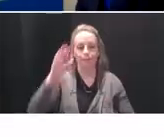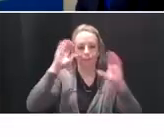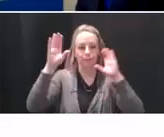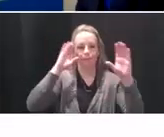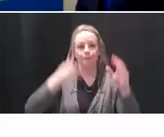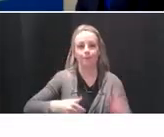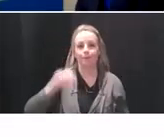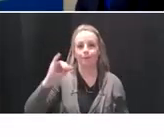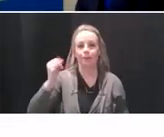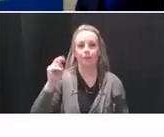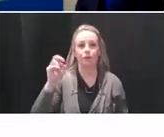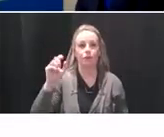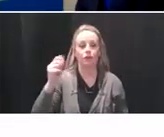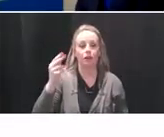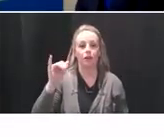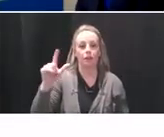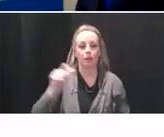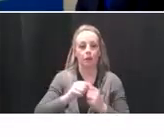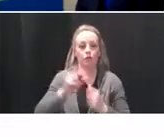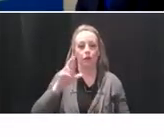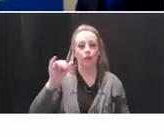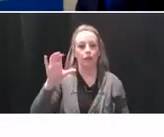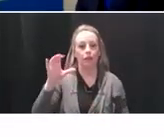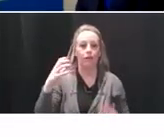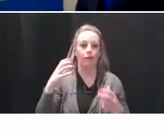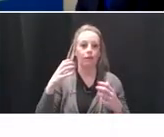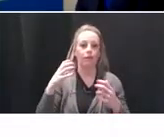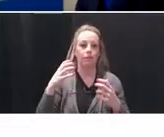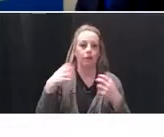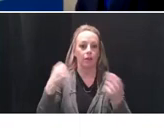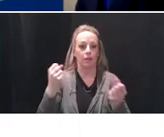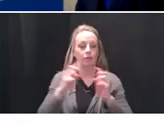This is Janet Hale with the Rock Island County Health Department. It's 3:30 p.m. on